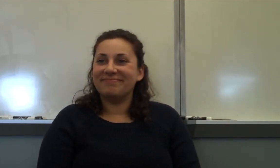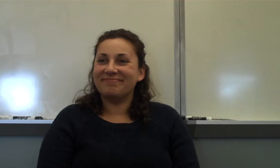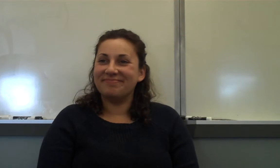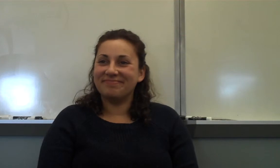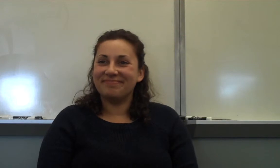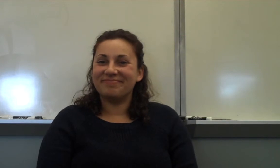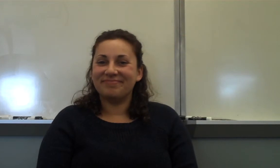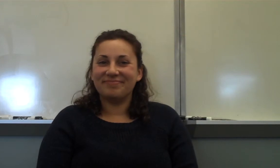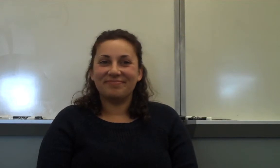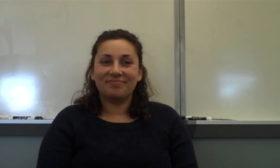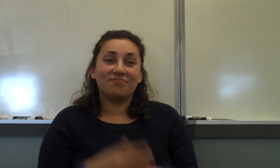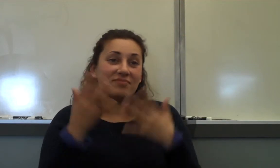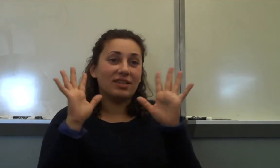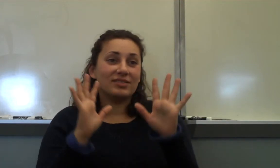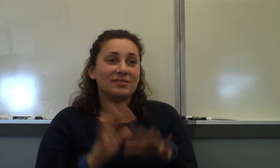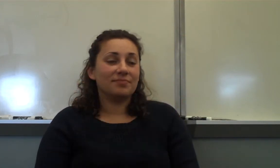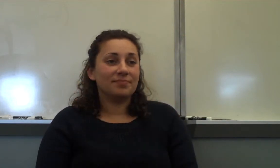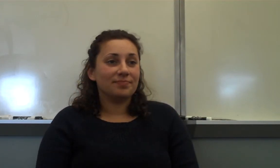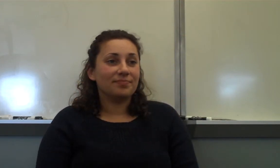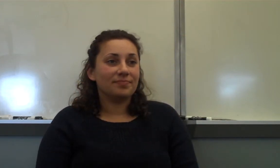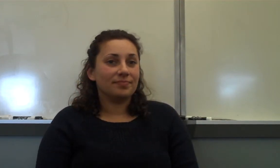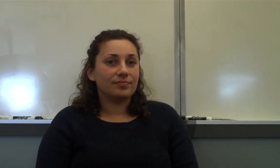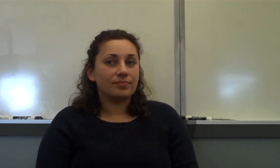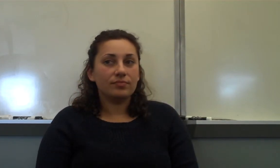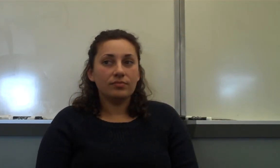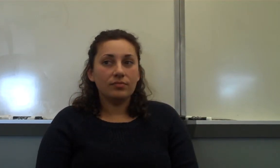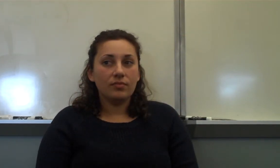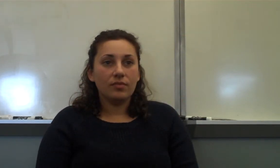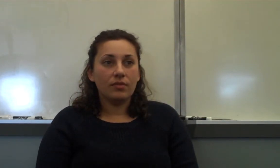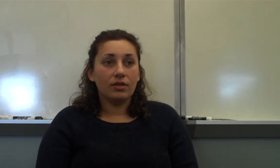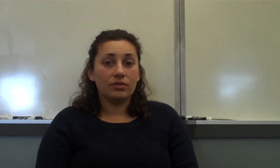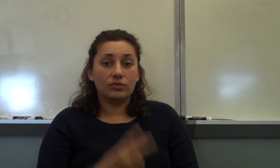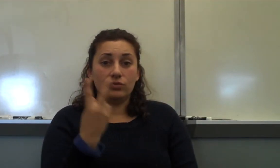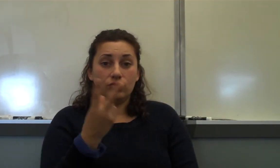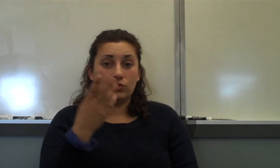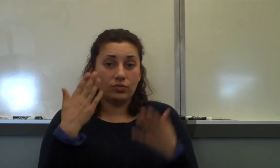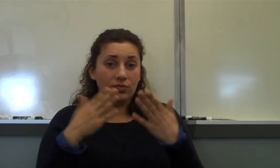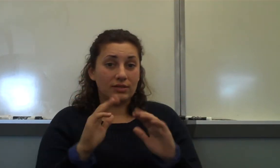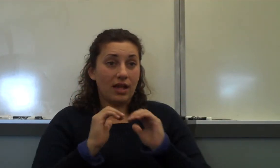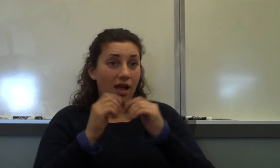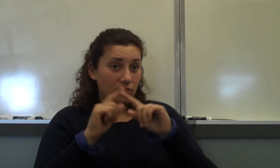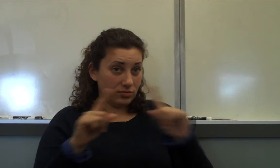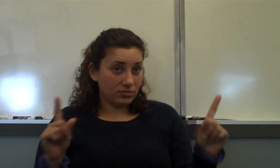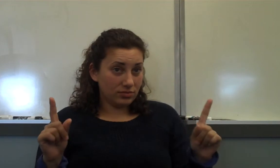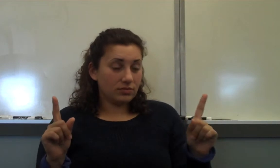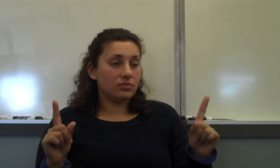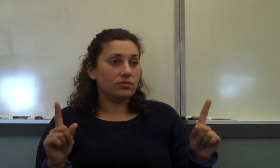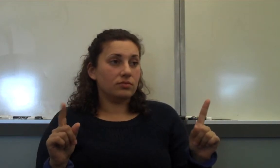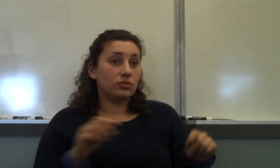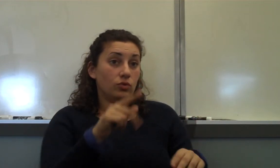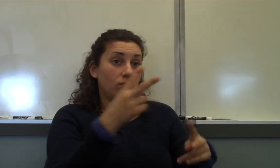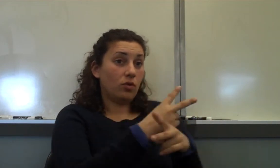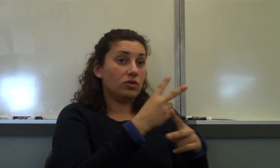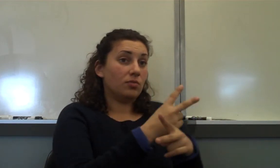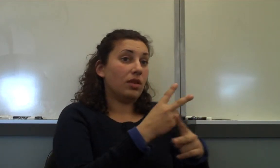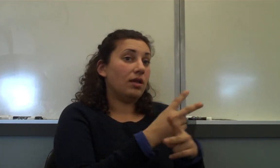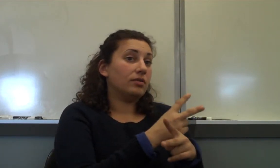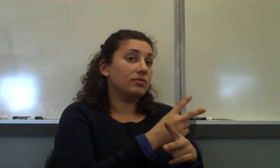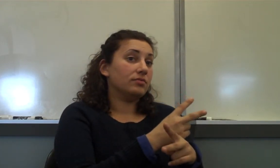That's it. The difference between the two techniques is this. When you're multiplying by a power of 10, you shift the decimal point